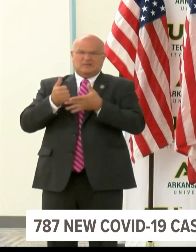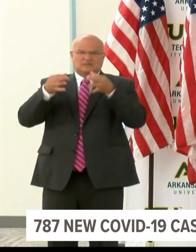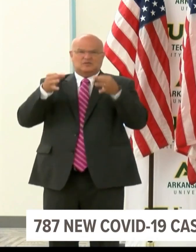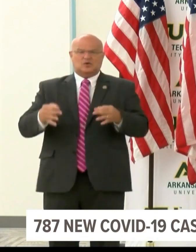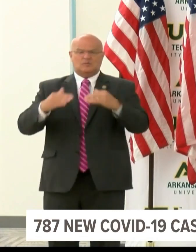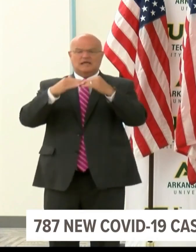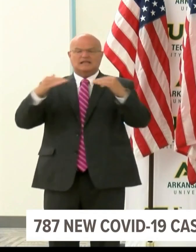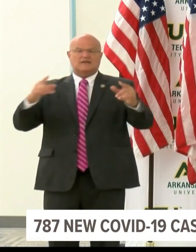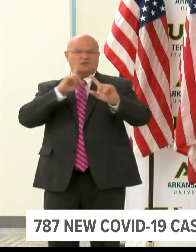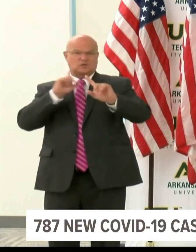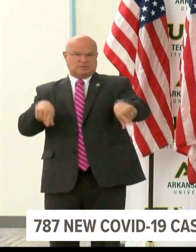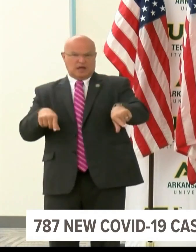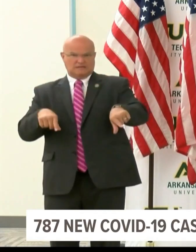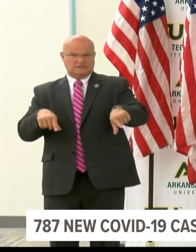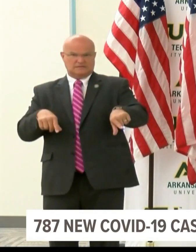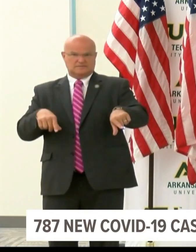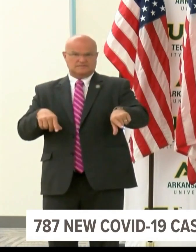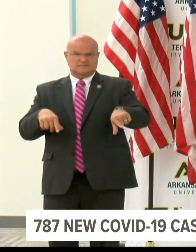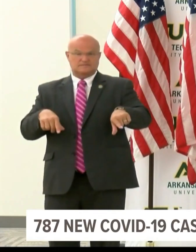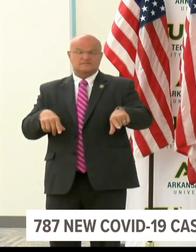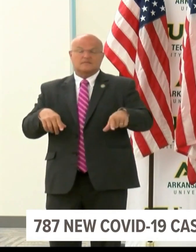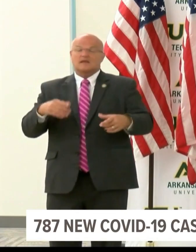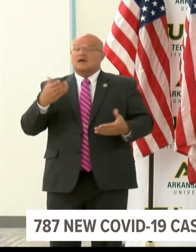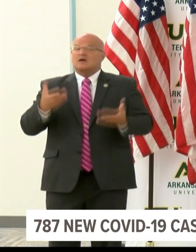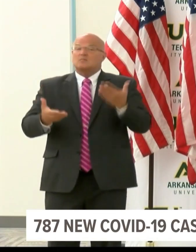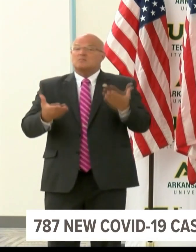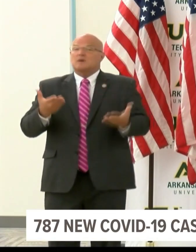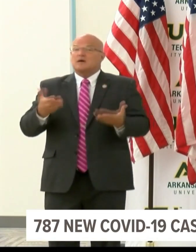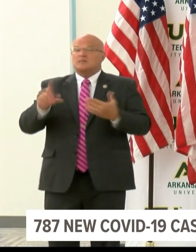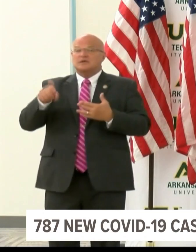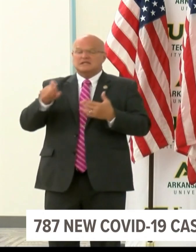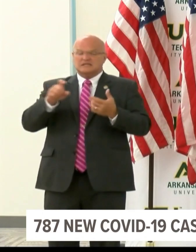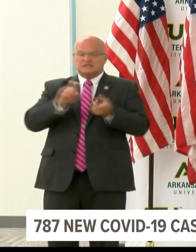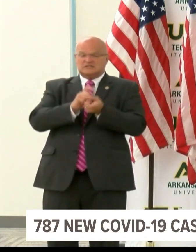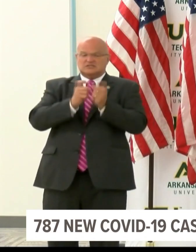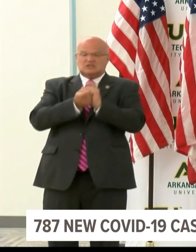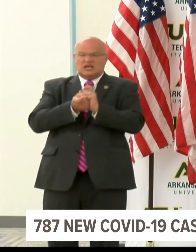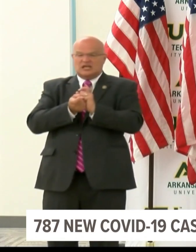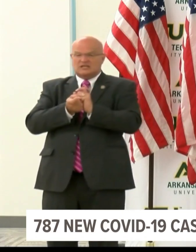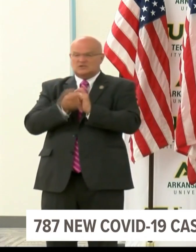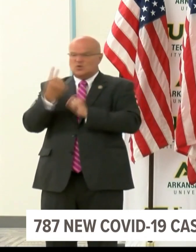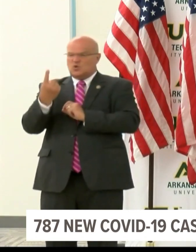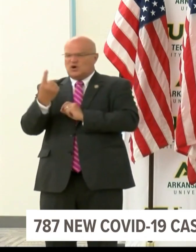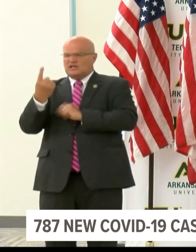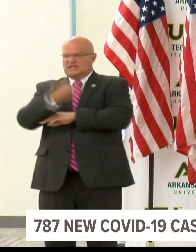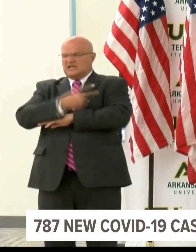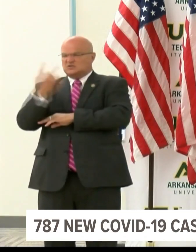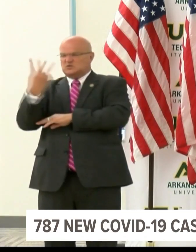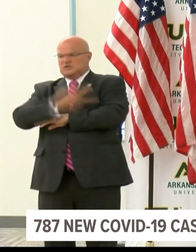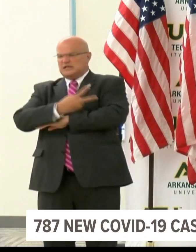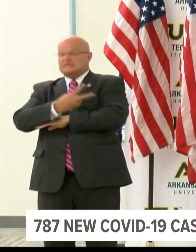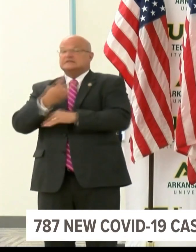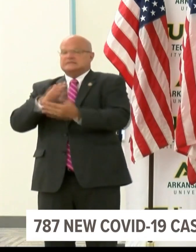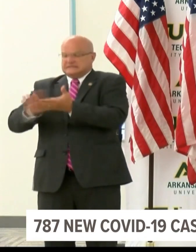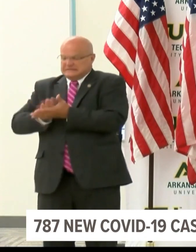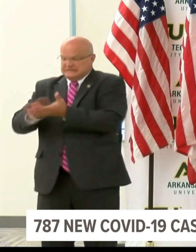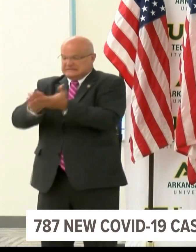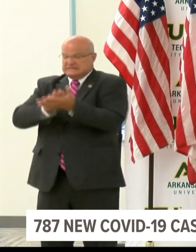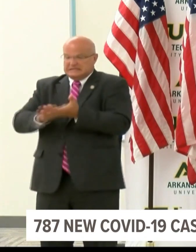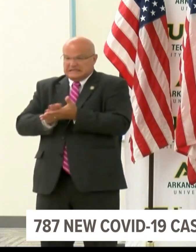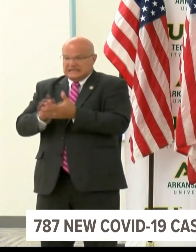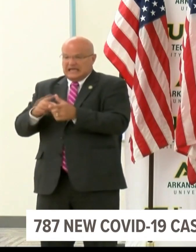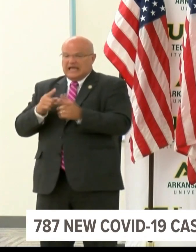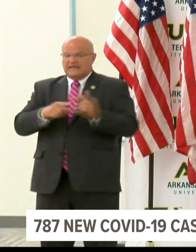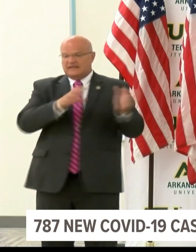the level of response. It might be we need to shift for 1 or 2 days so we can do some cleaning and